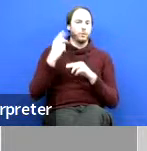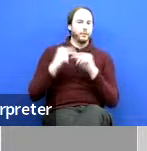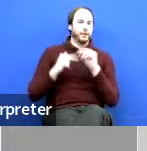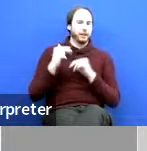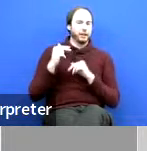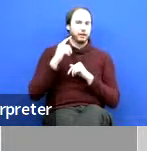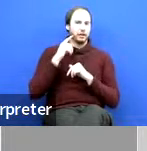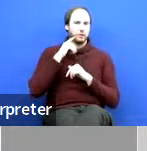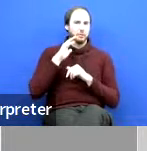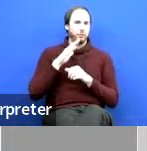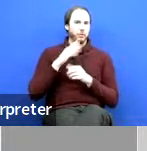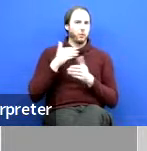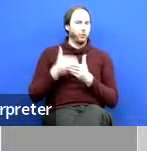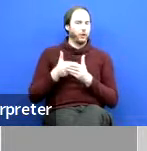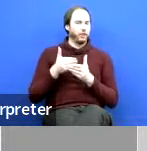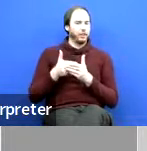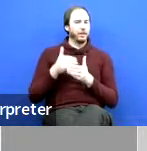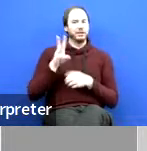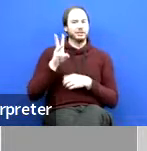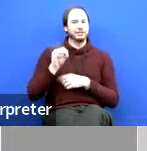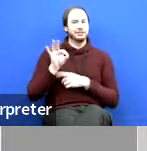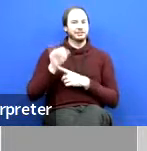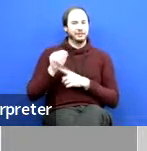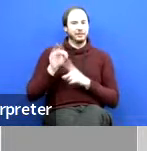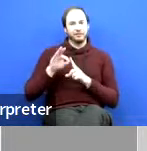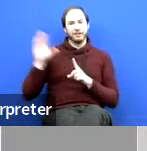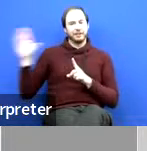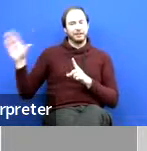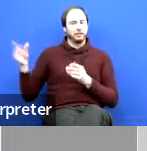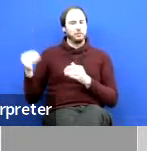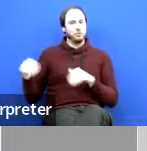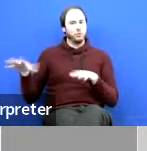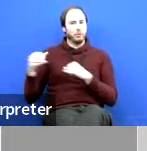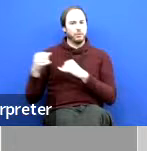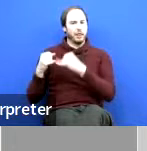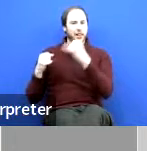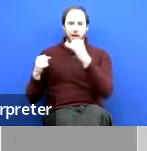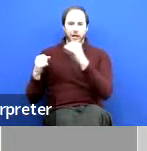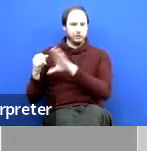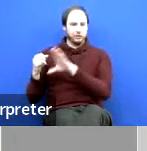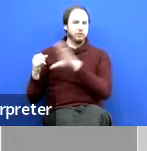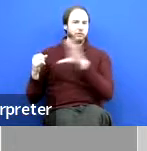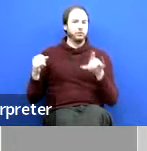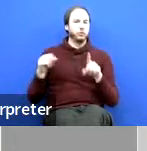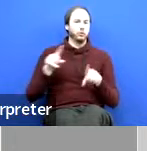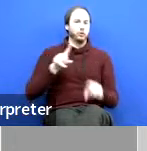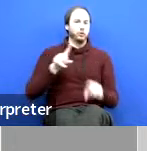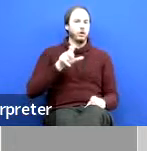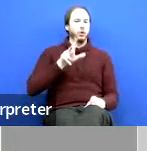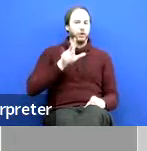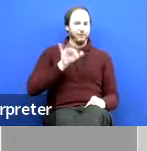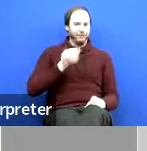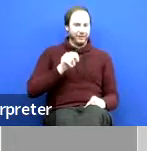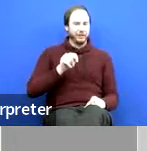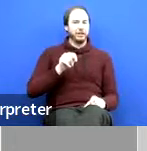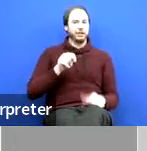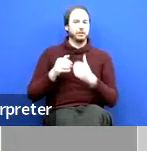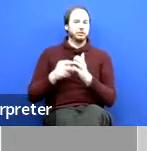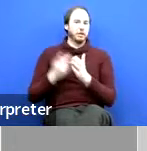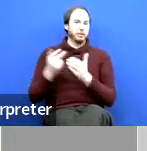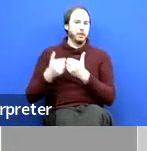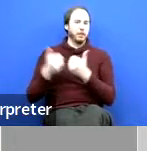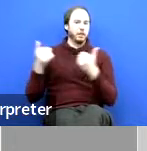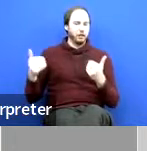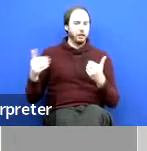was within 60 feet of his property line, and we moved that to 123 feet from his property line. We